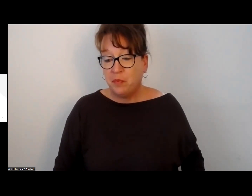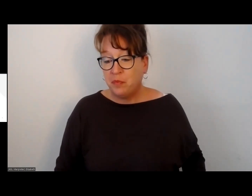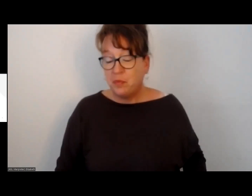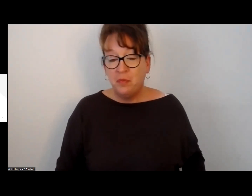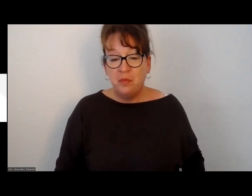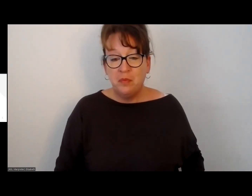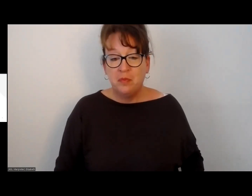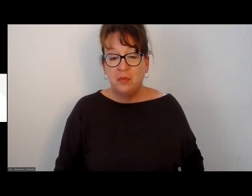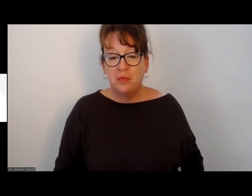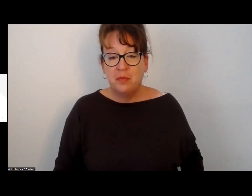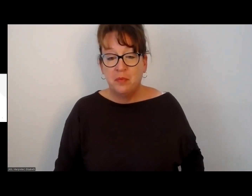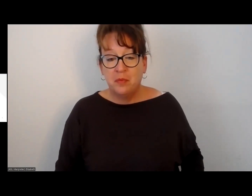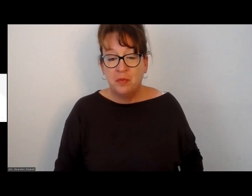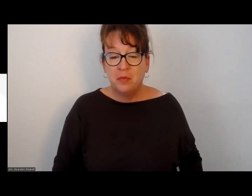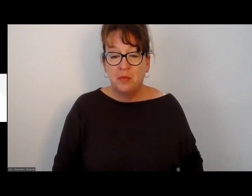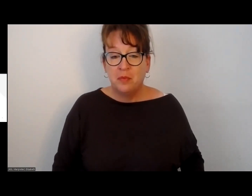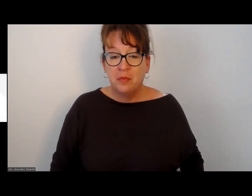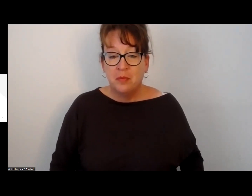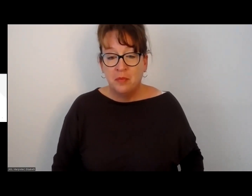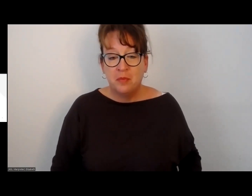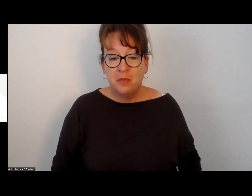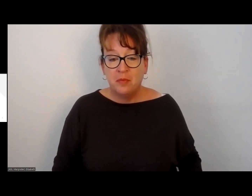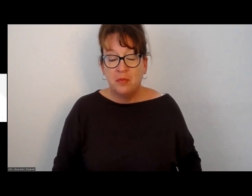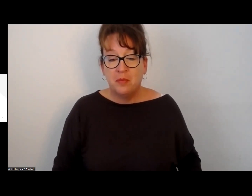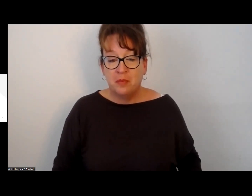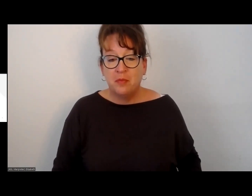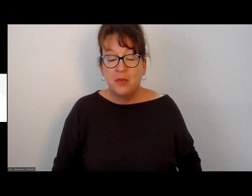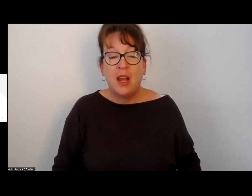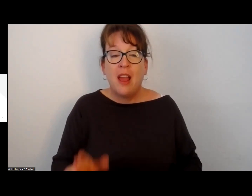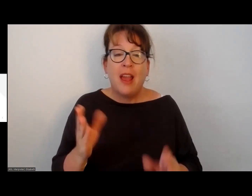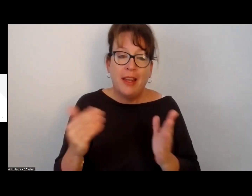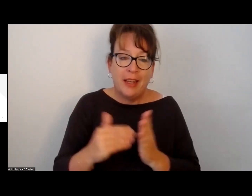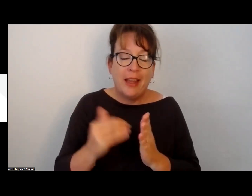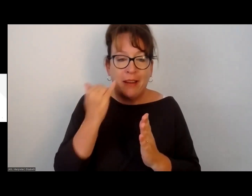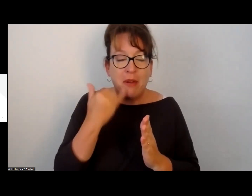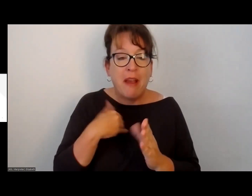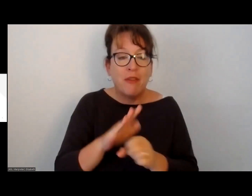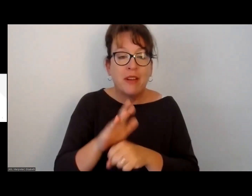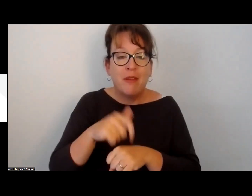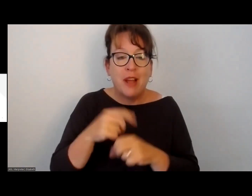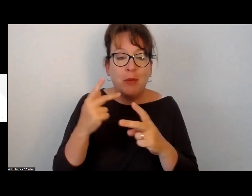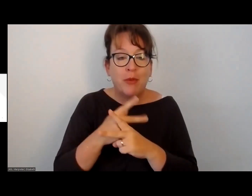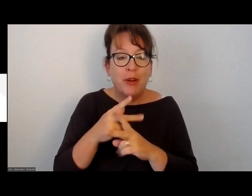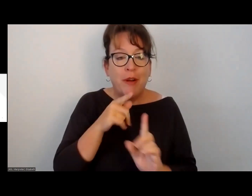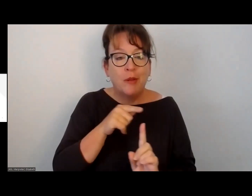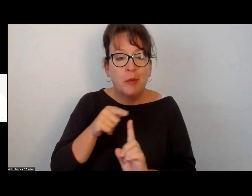time ahead of the meeting to figure out the different locations months ahead.